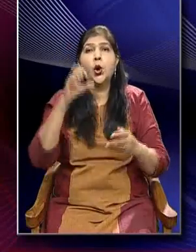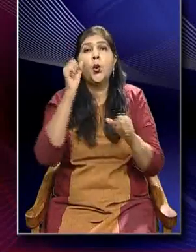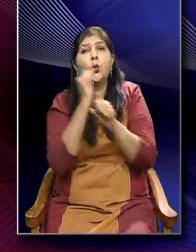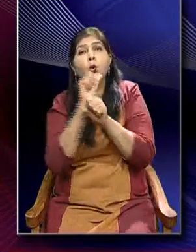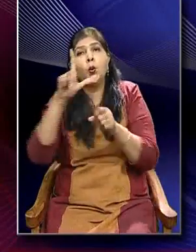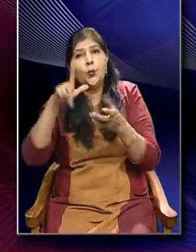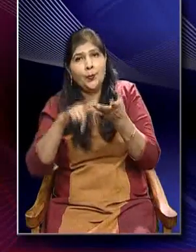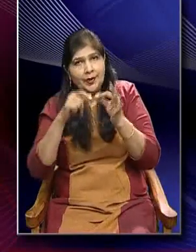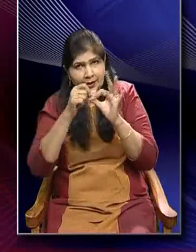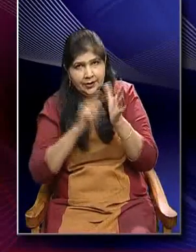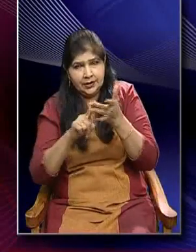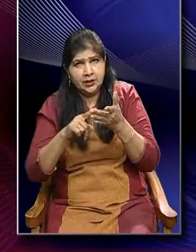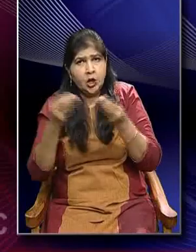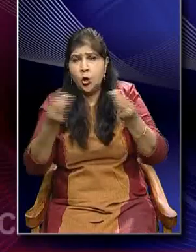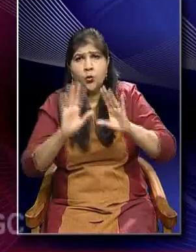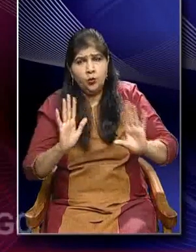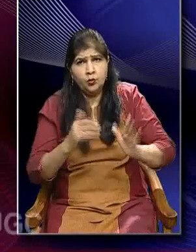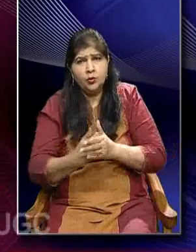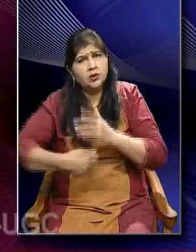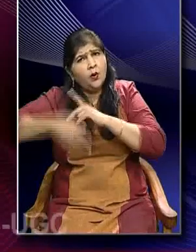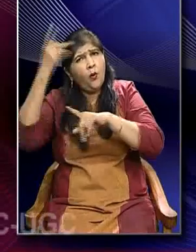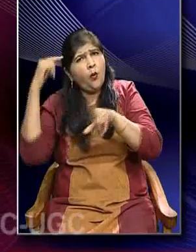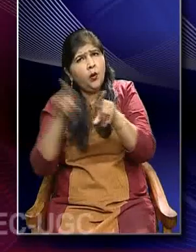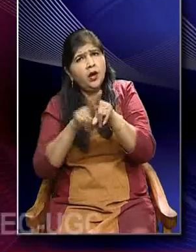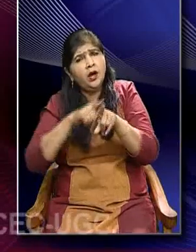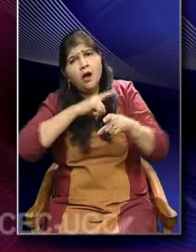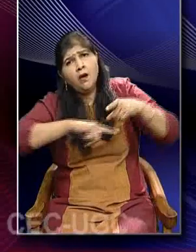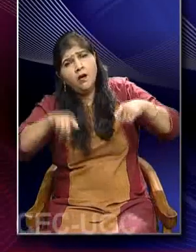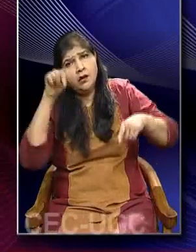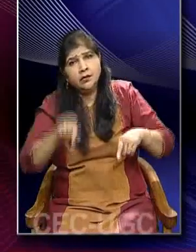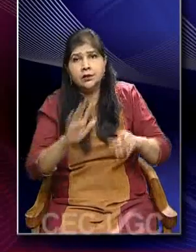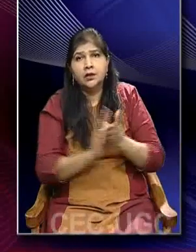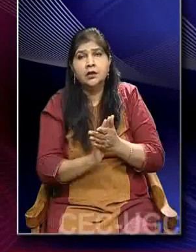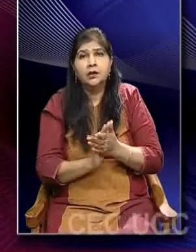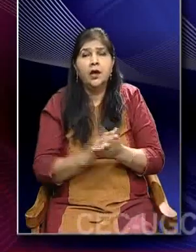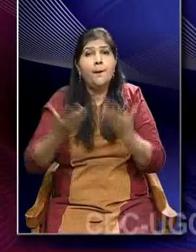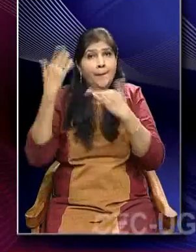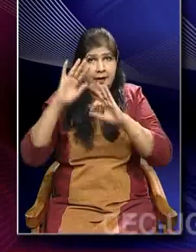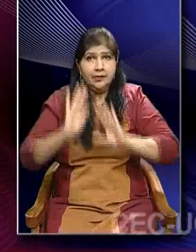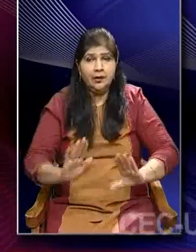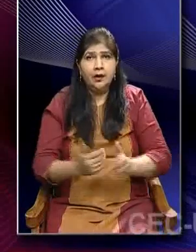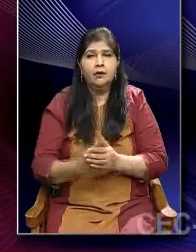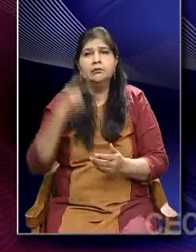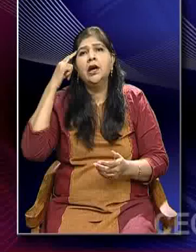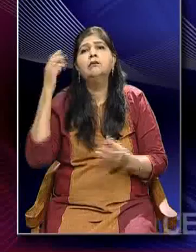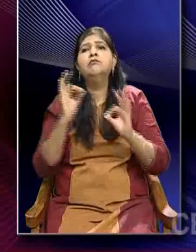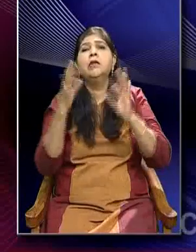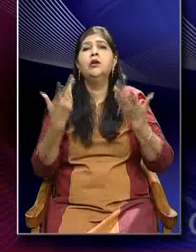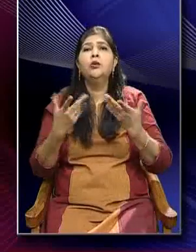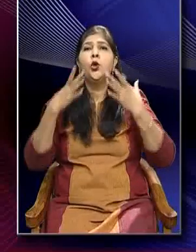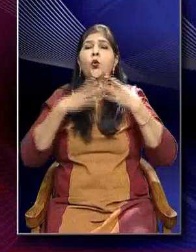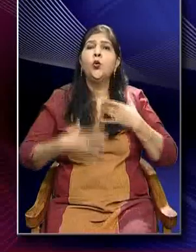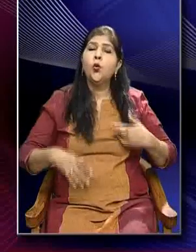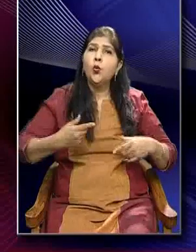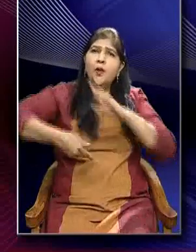globalization is not new. It has always existed in human